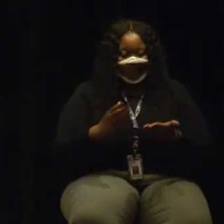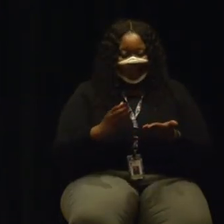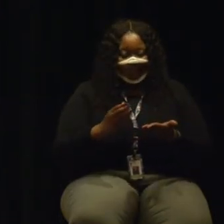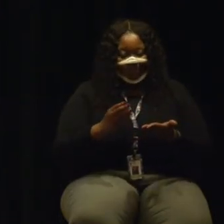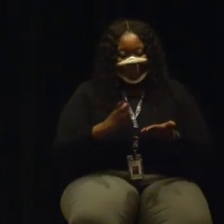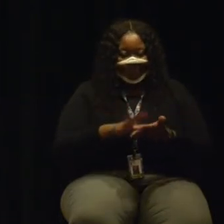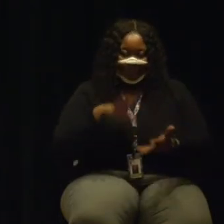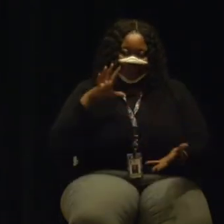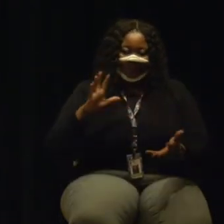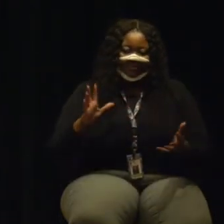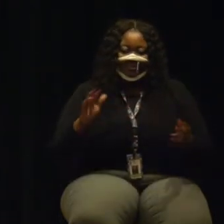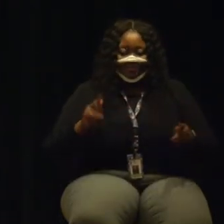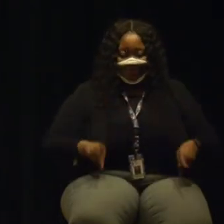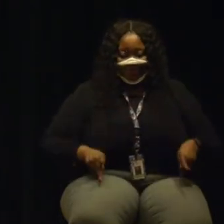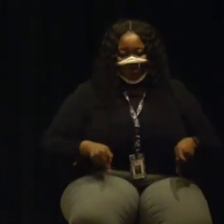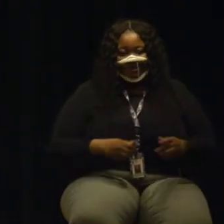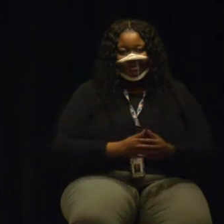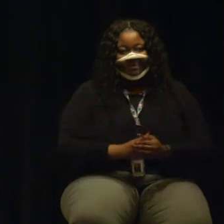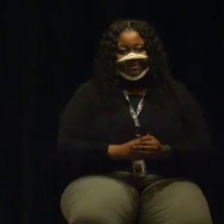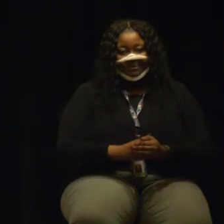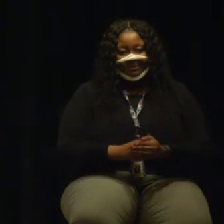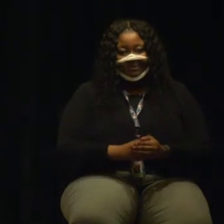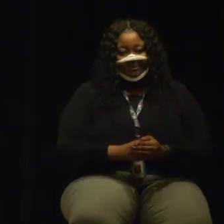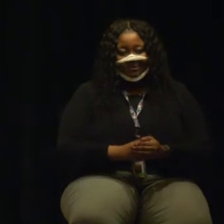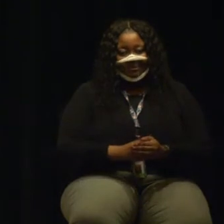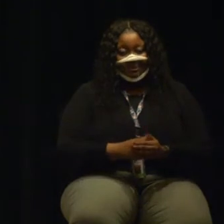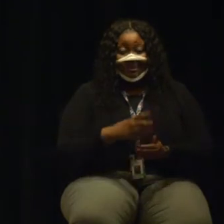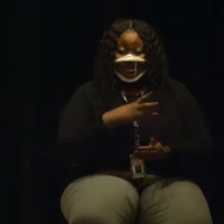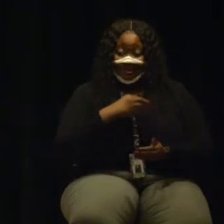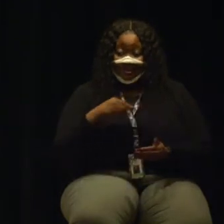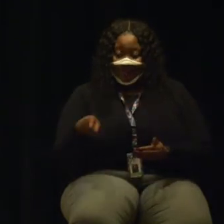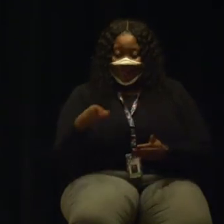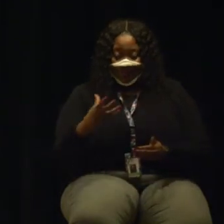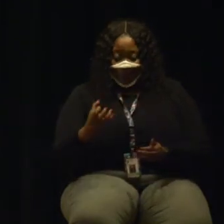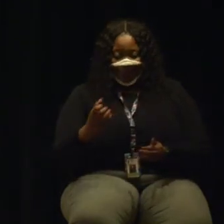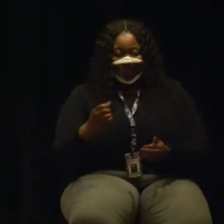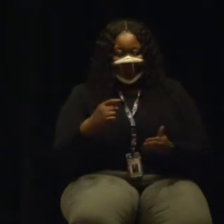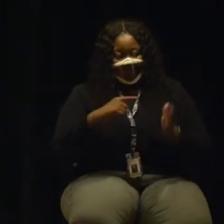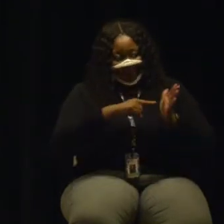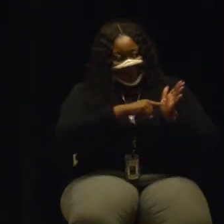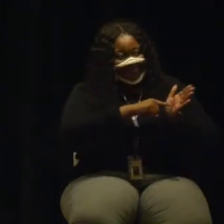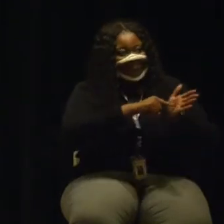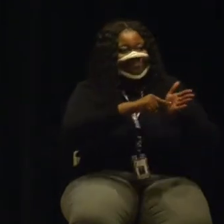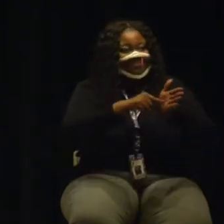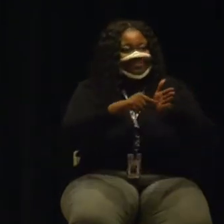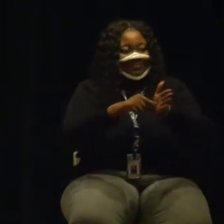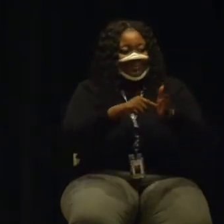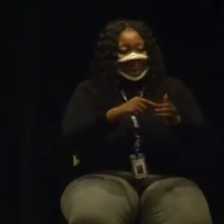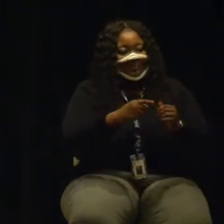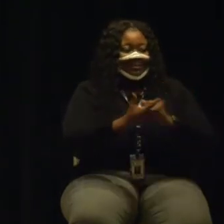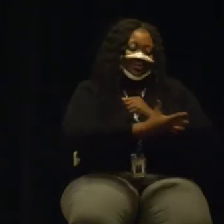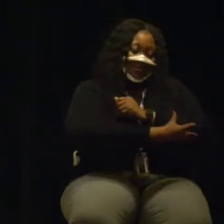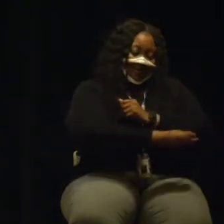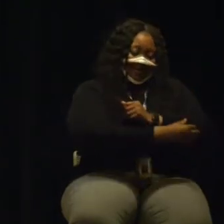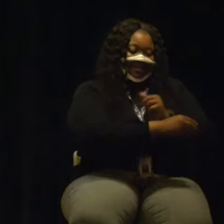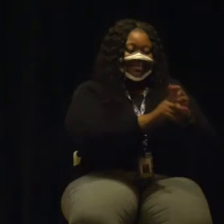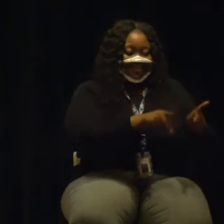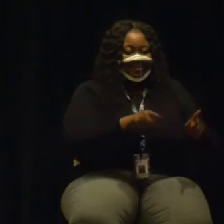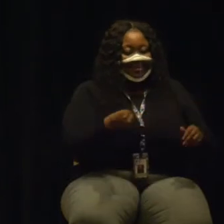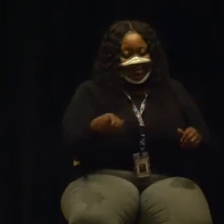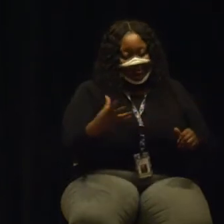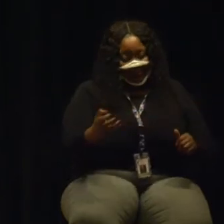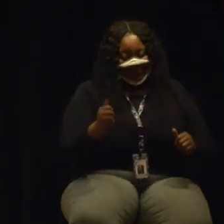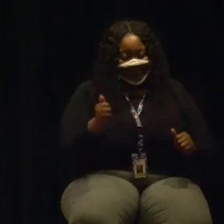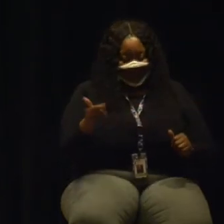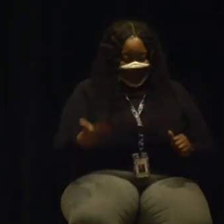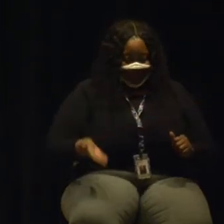And also representative of the people who he knew had less. Both of those things happening simultaneously. Mm-hmm. And I'm gonna take this last one and then you're gonna